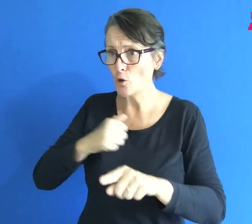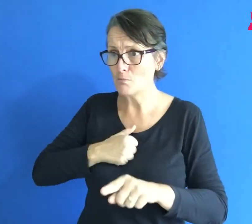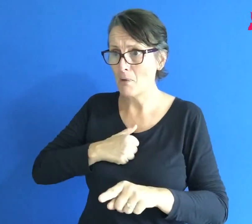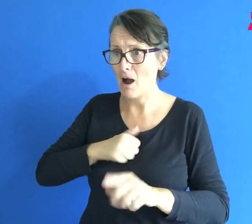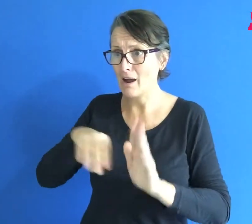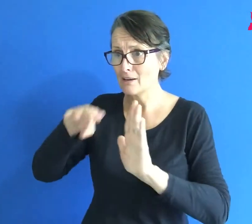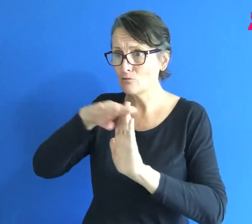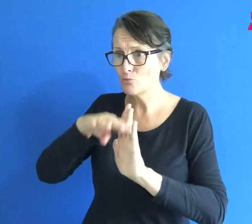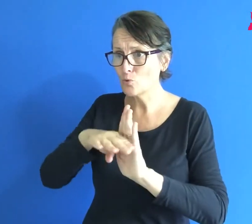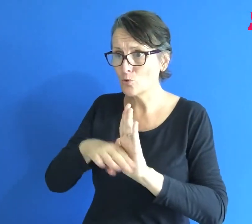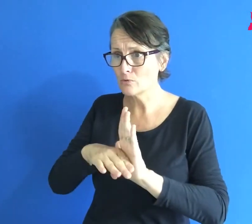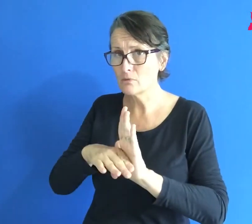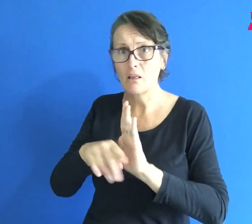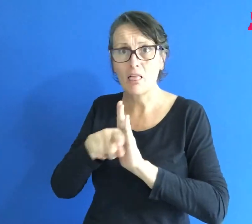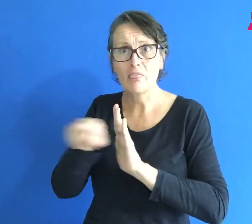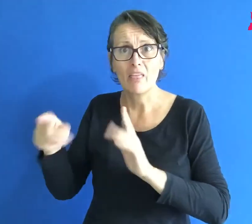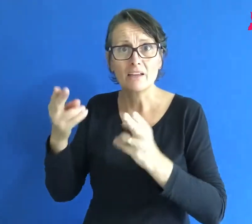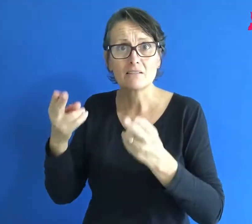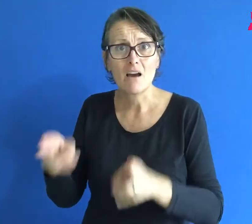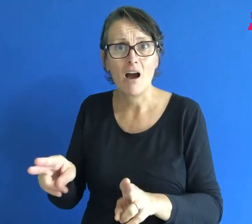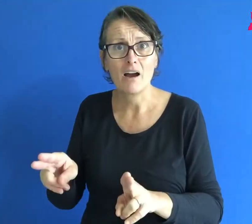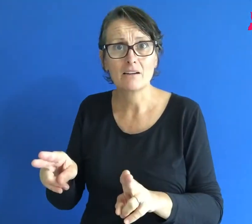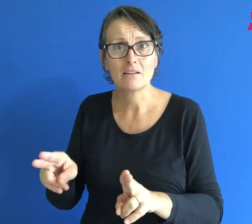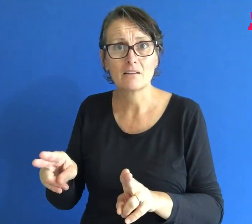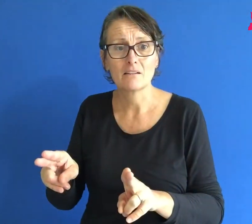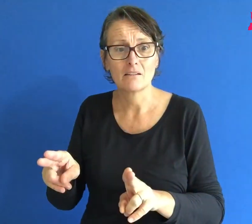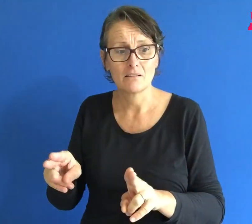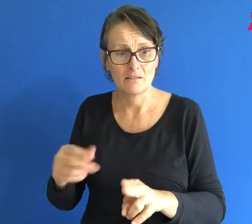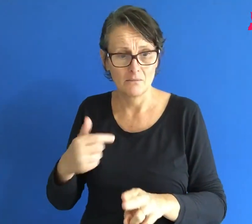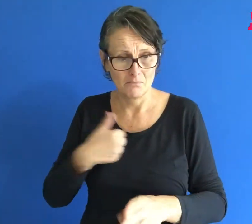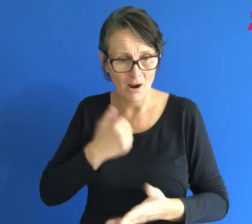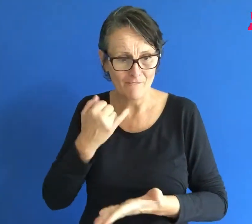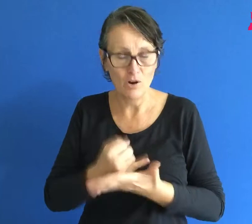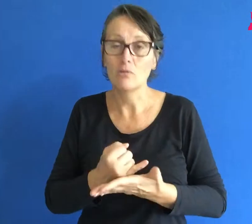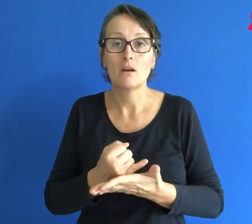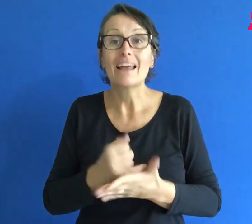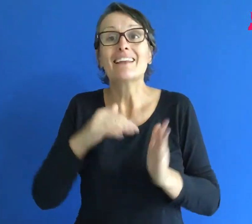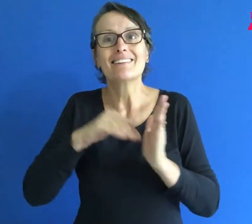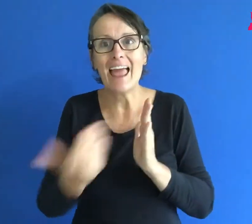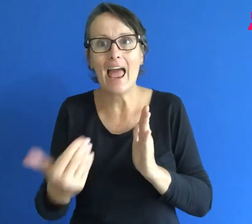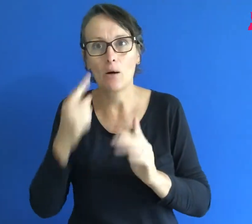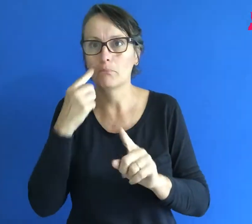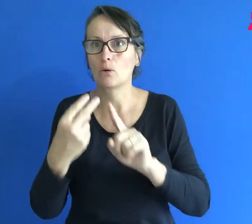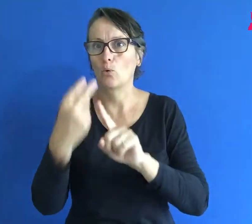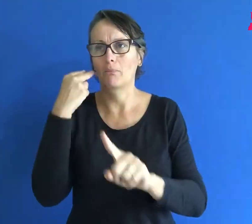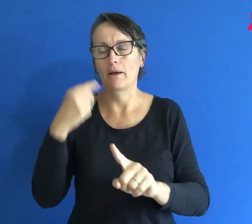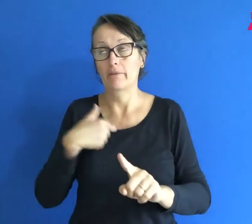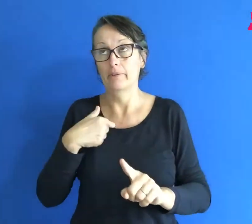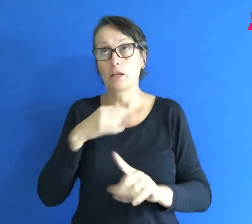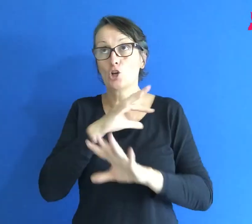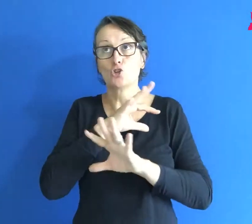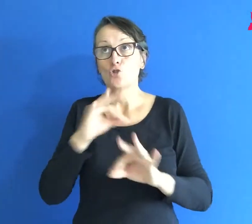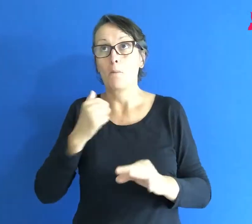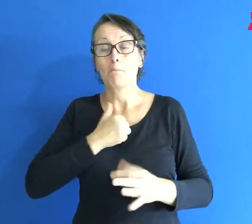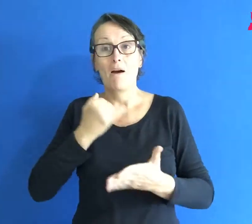if you break it down afterwards, it's how dare I think it was all my fault, really. But emotionally at the